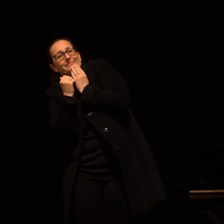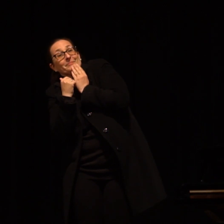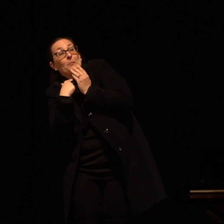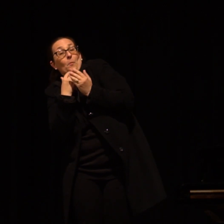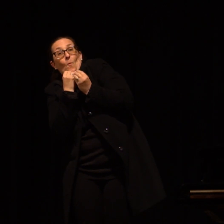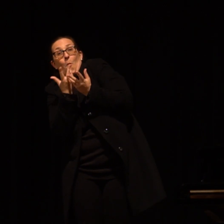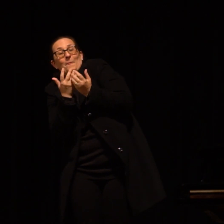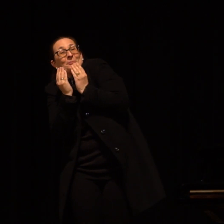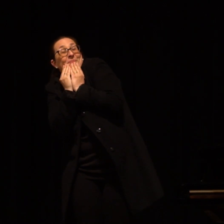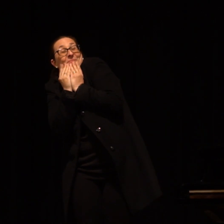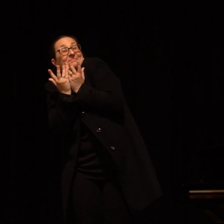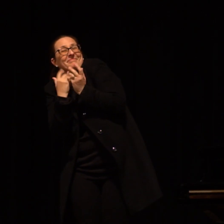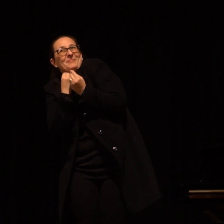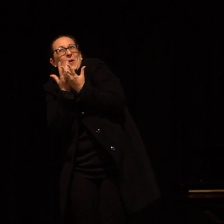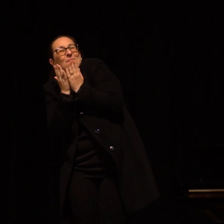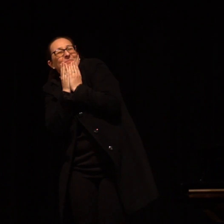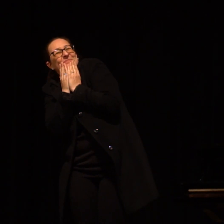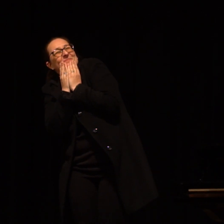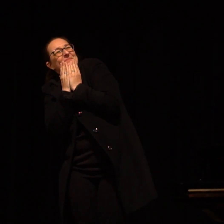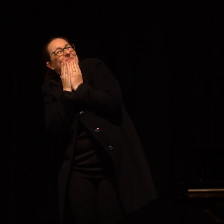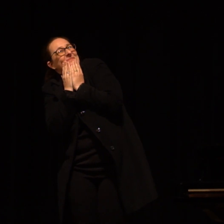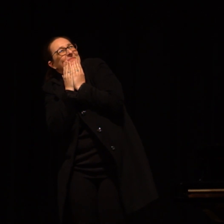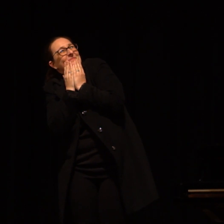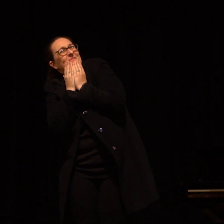I'm holding a napkin to my face, and I have a blanket around me.